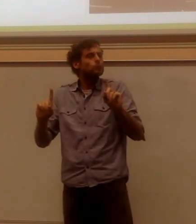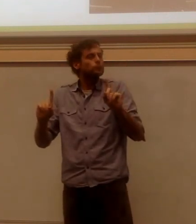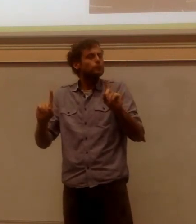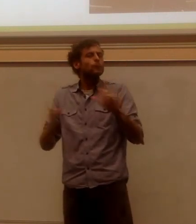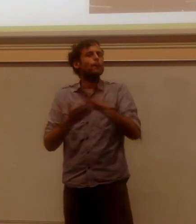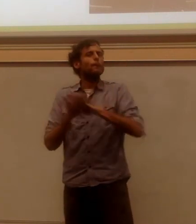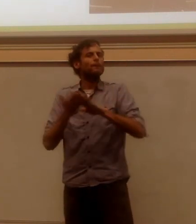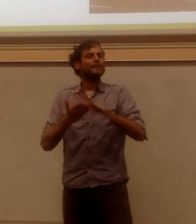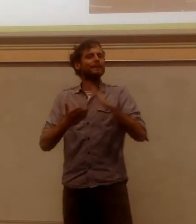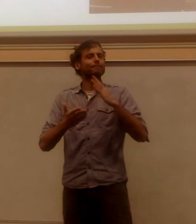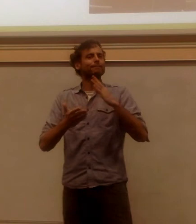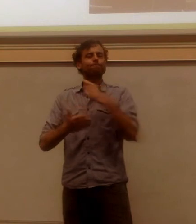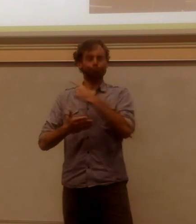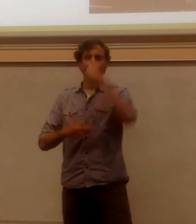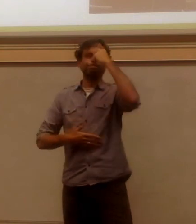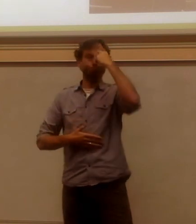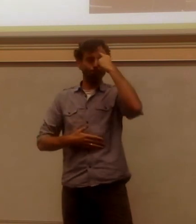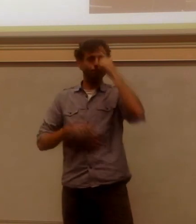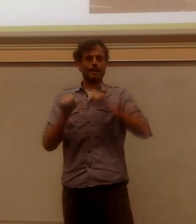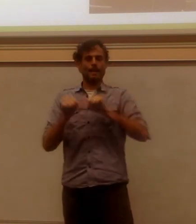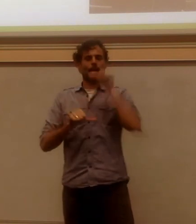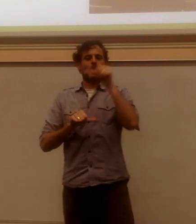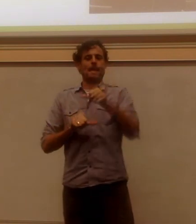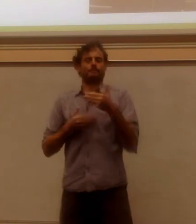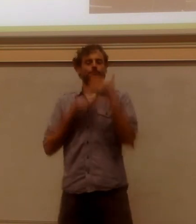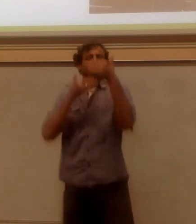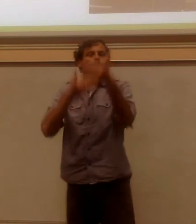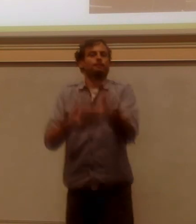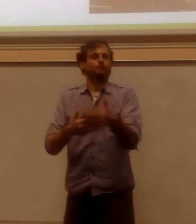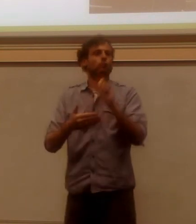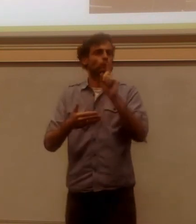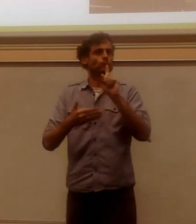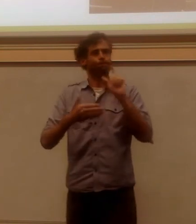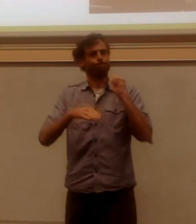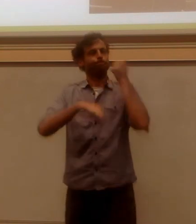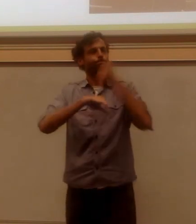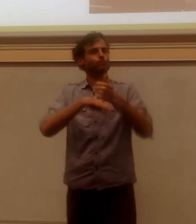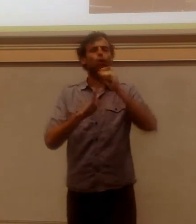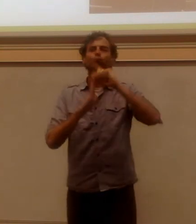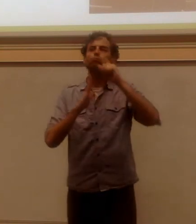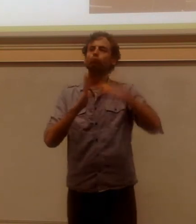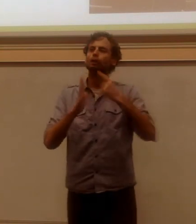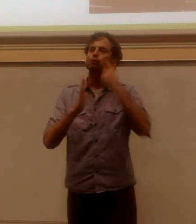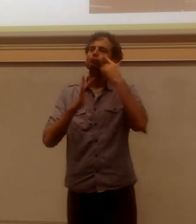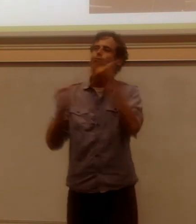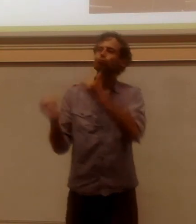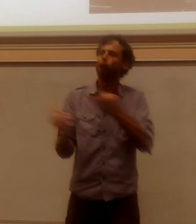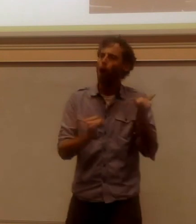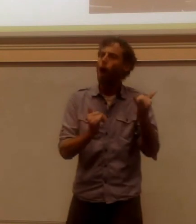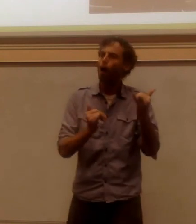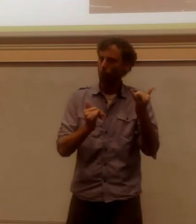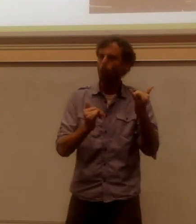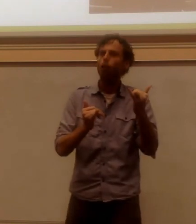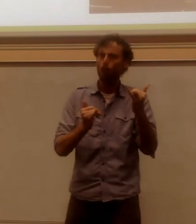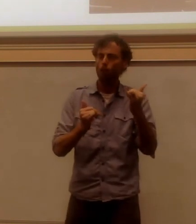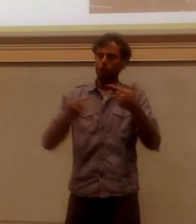time, the Commission didn't really understand what that meant. So what they decided to do was establish what they called a trial, a